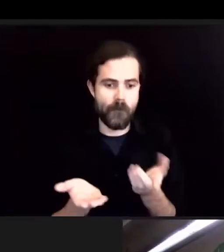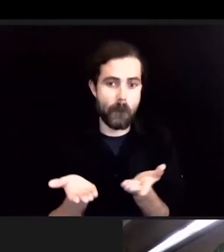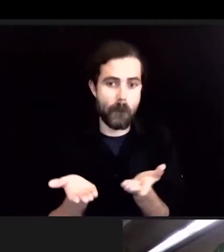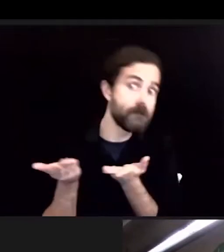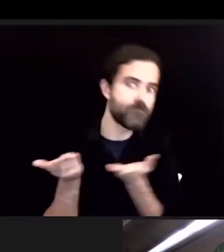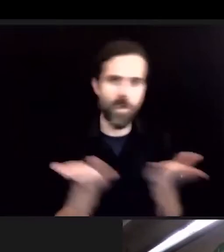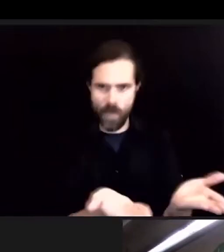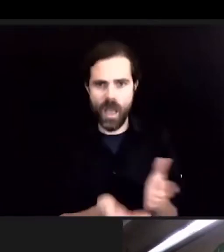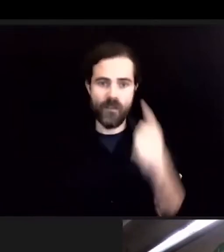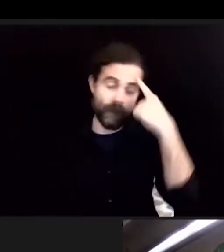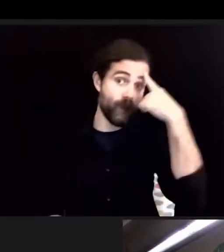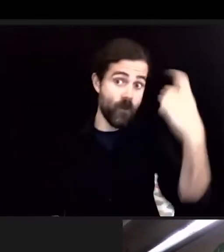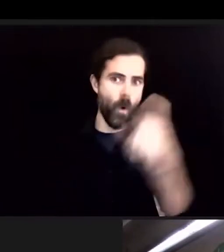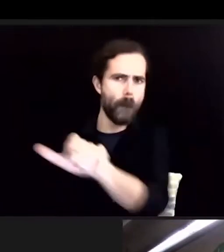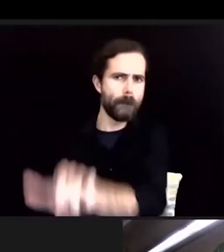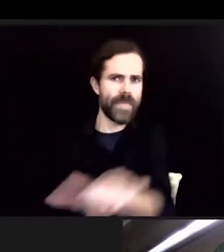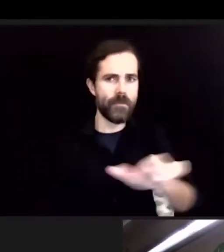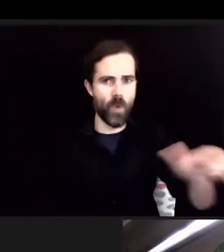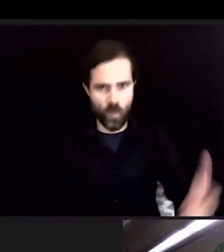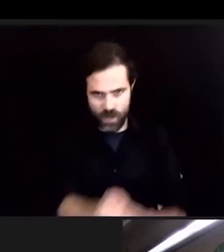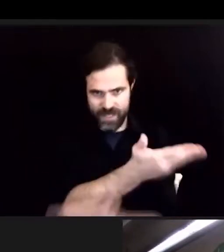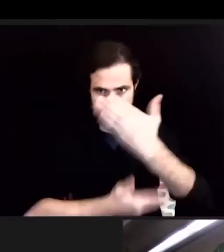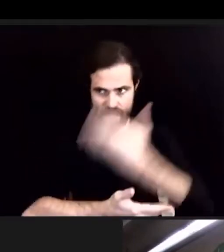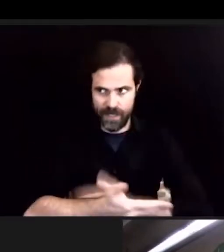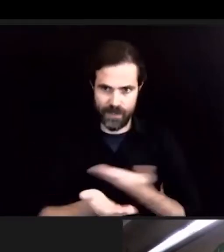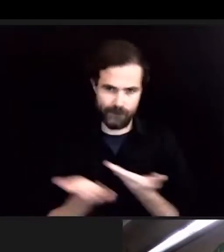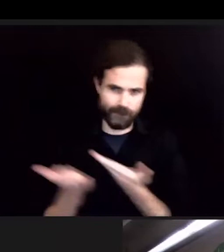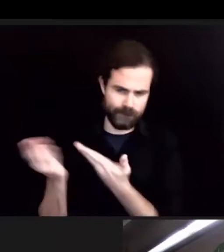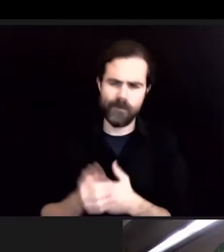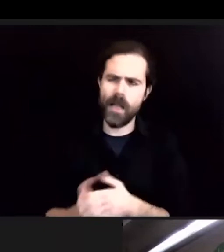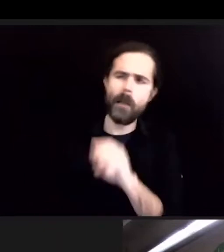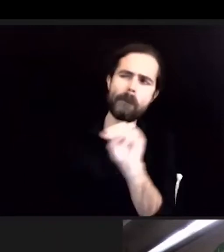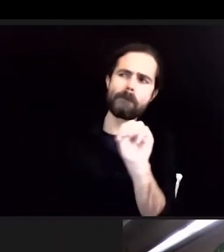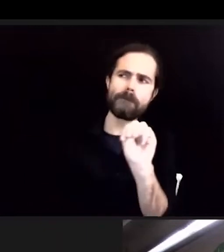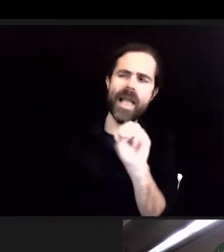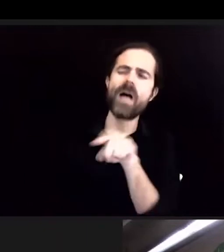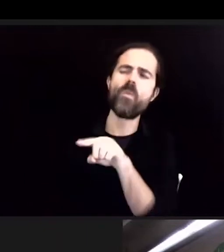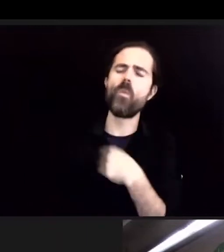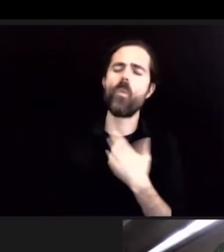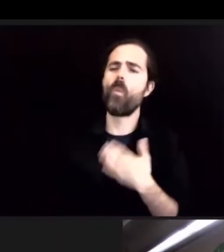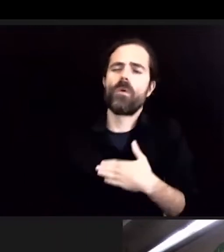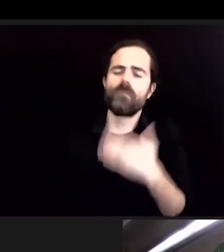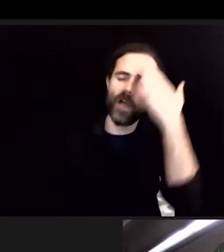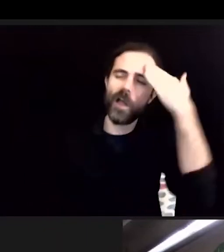Miguel, we would like to know how can ACCESSIBILITECH